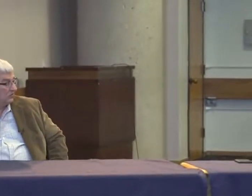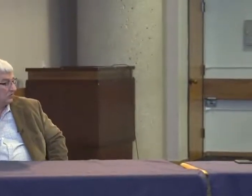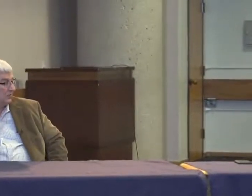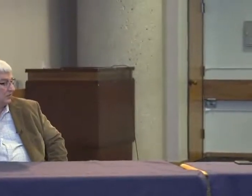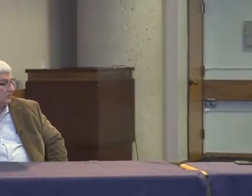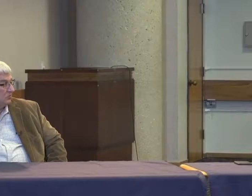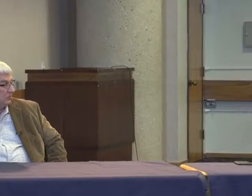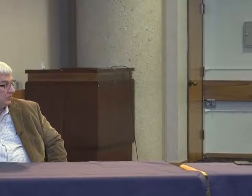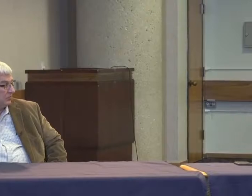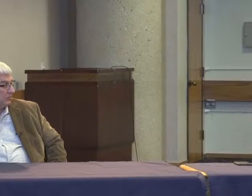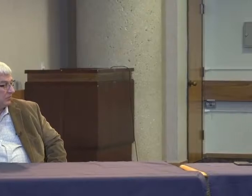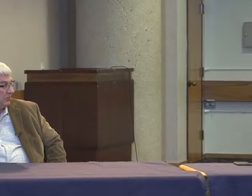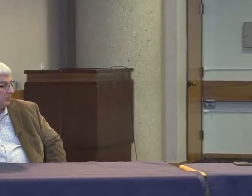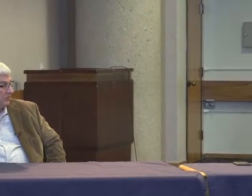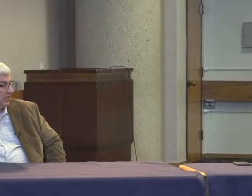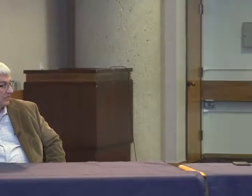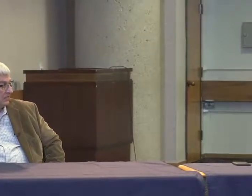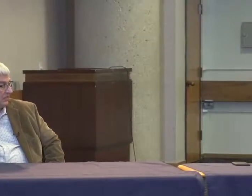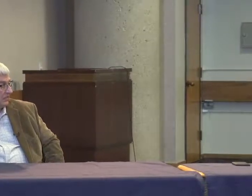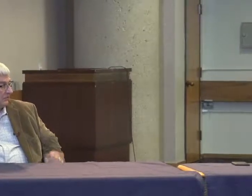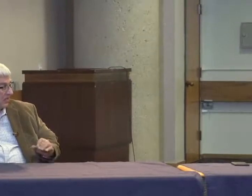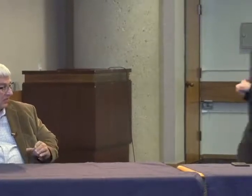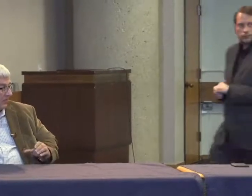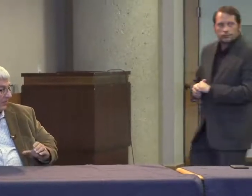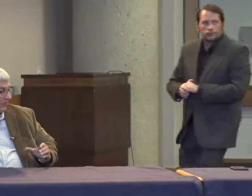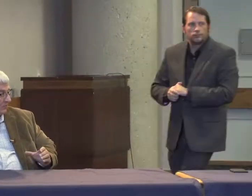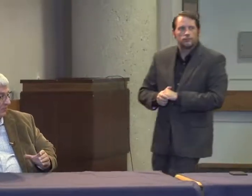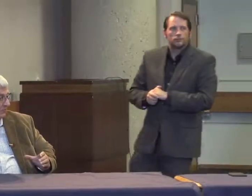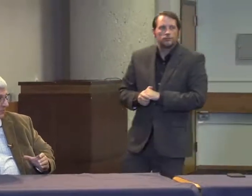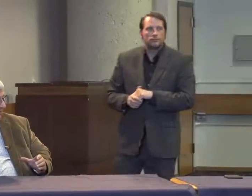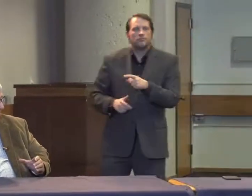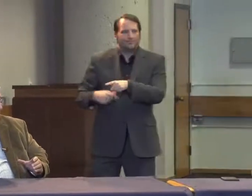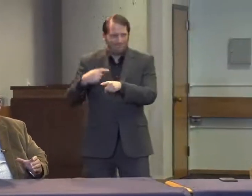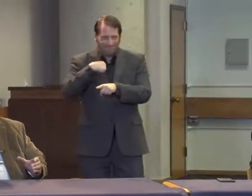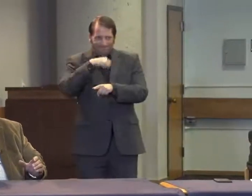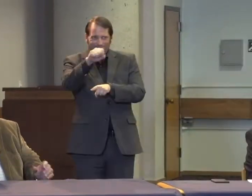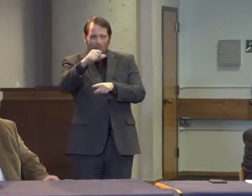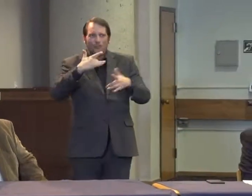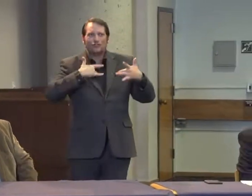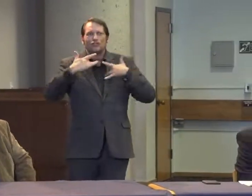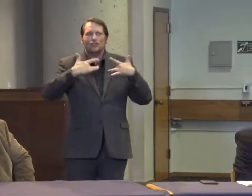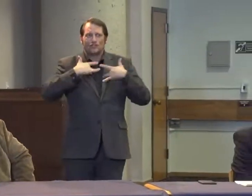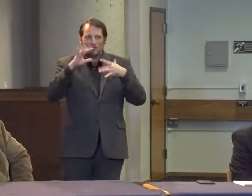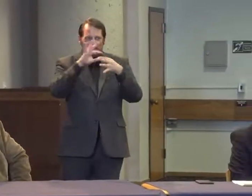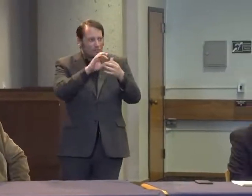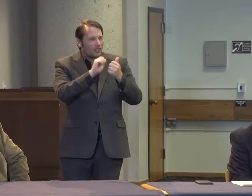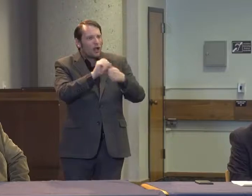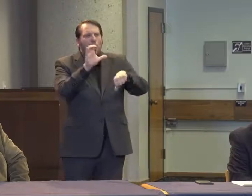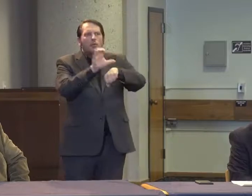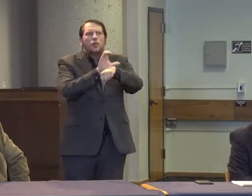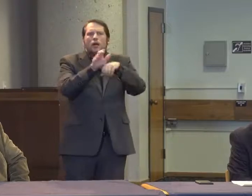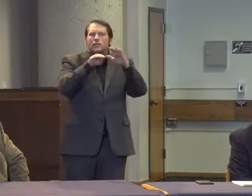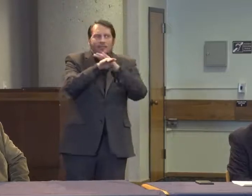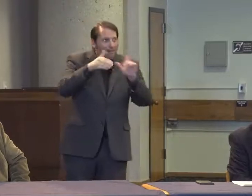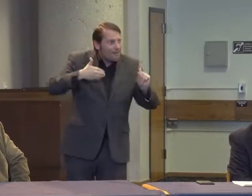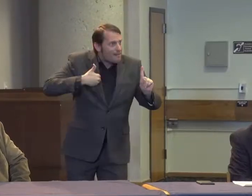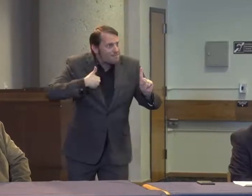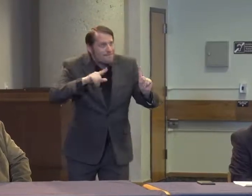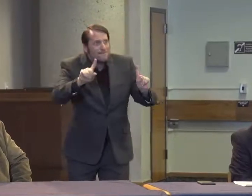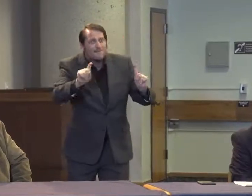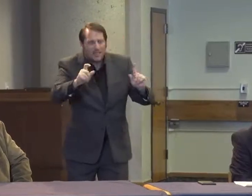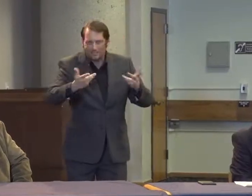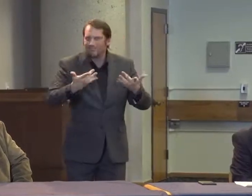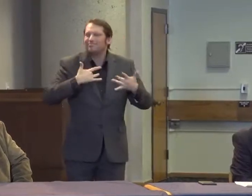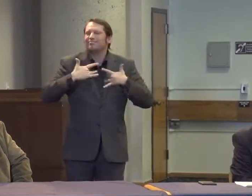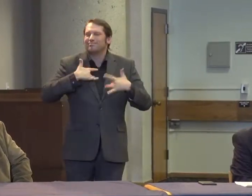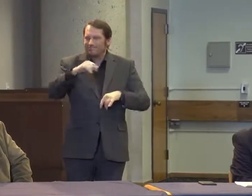too are concerned about students who don't have computers and access, and I'll talk about that as part of this overall answer. But we spent, as I said,